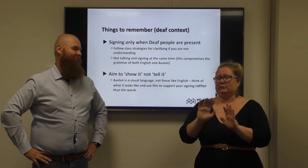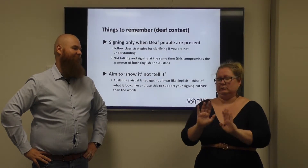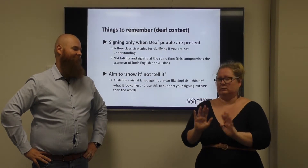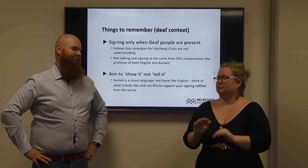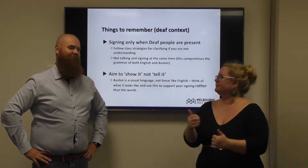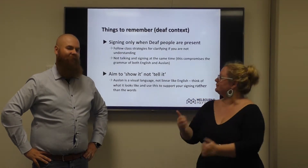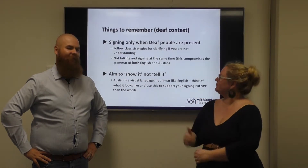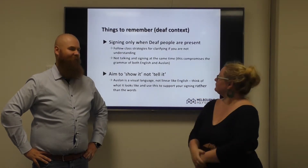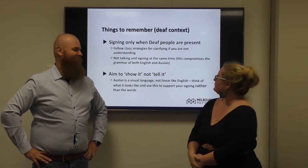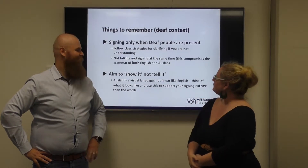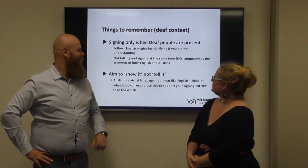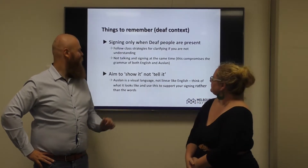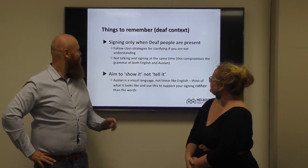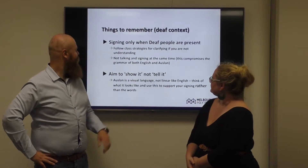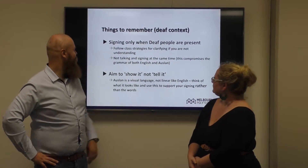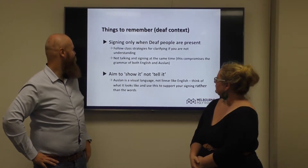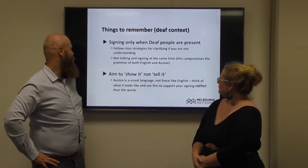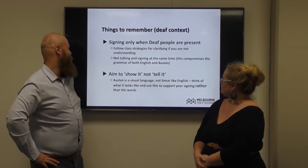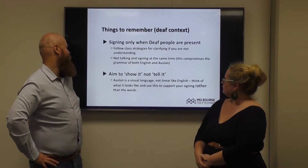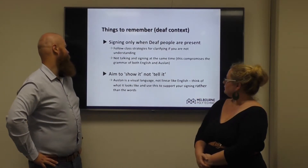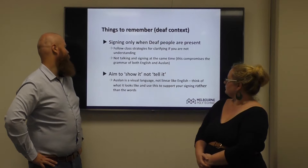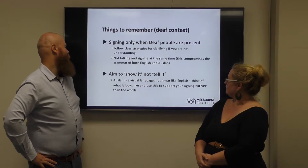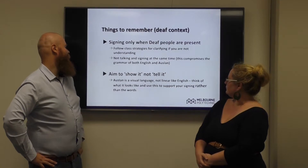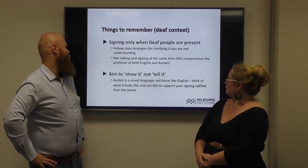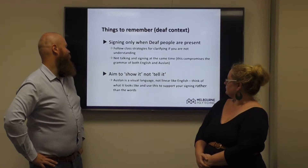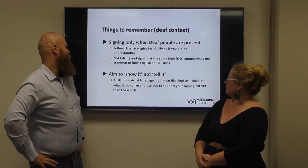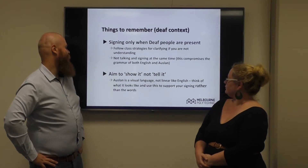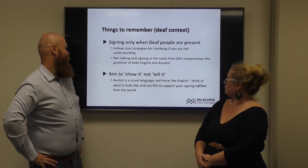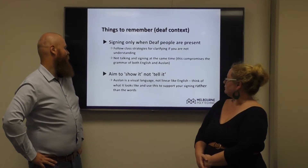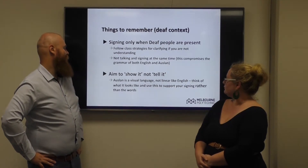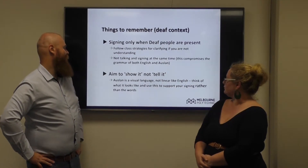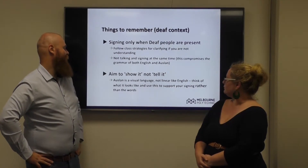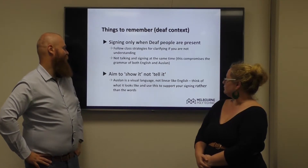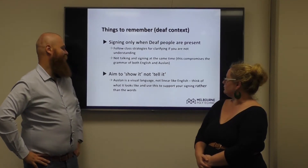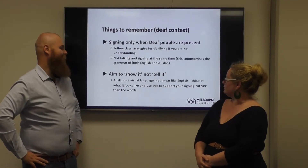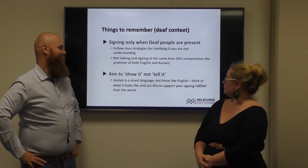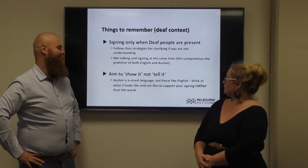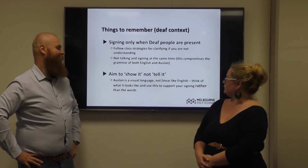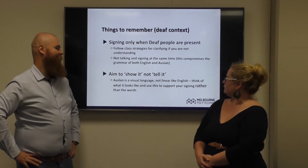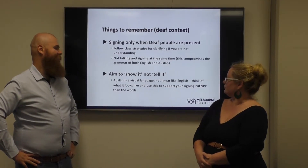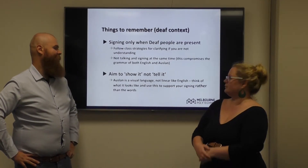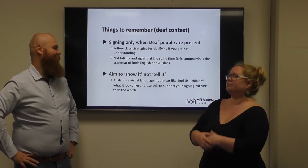There are some lip patterns of English in Auslan, but really the grammar is quite different.